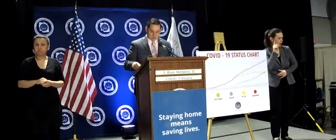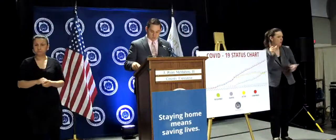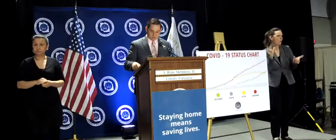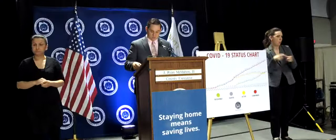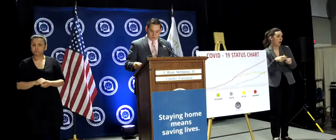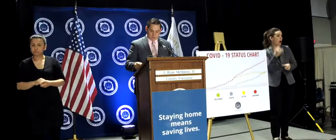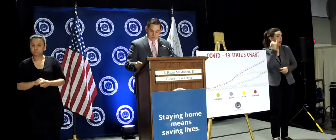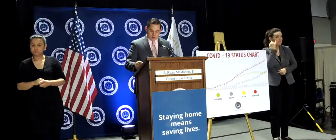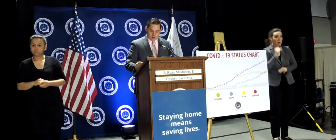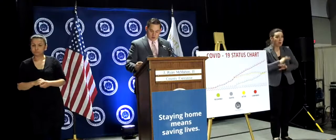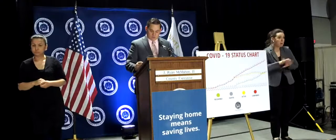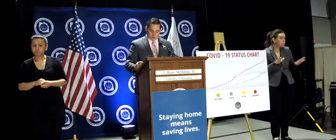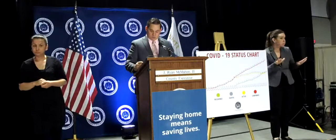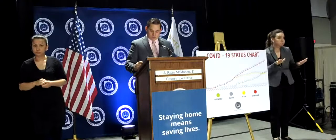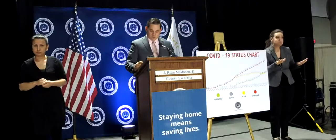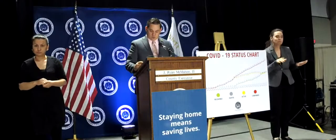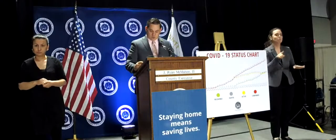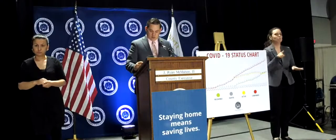at this point.